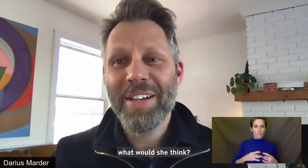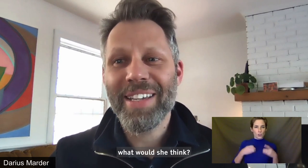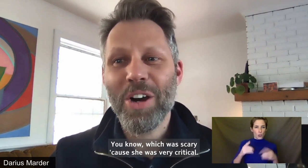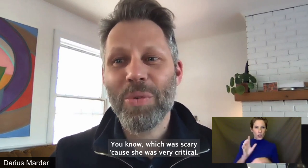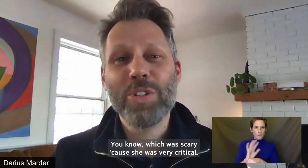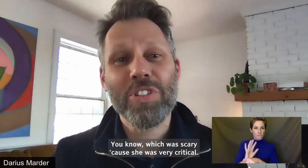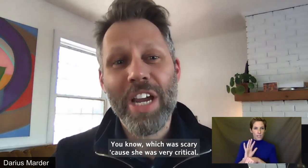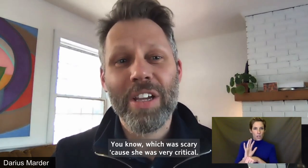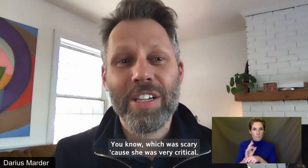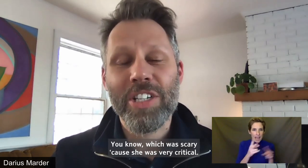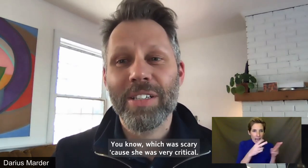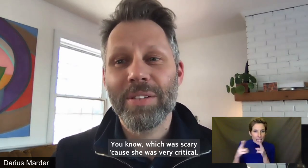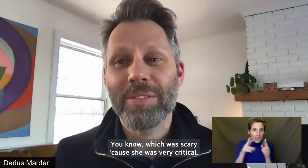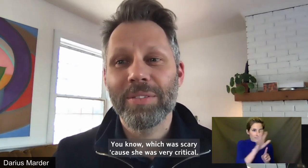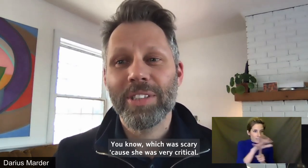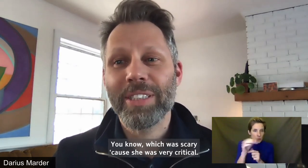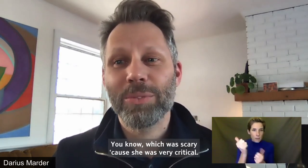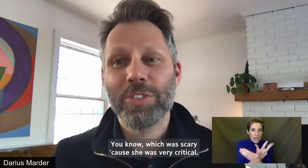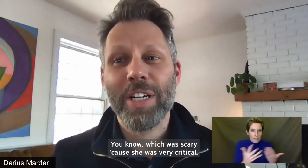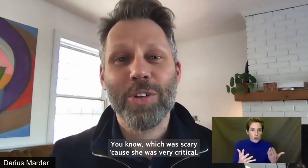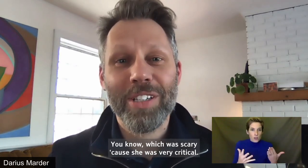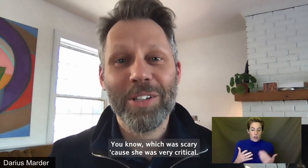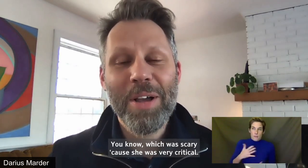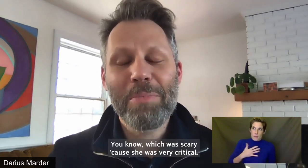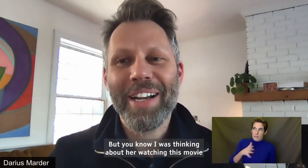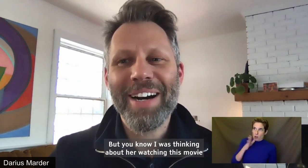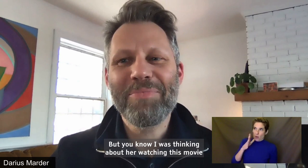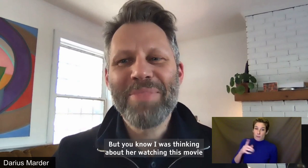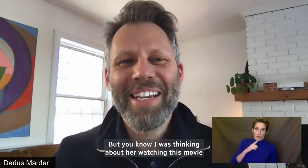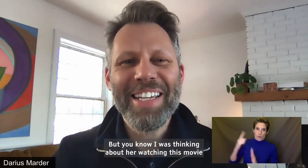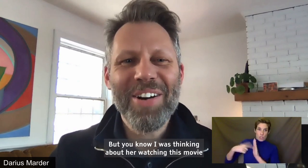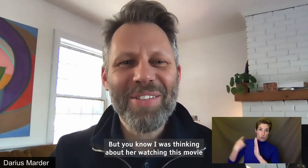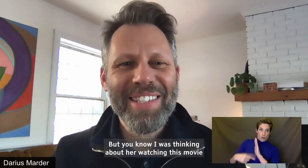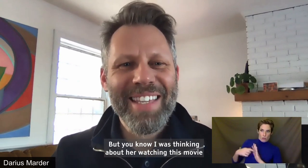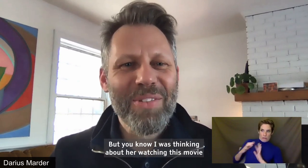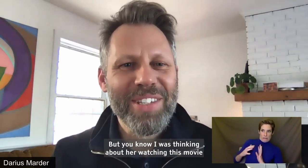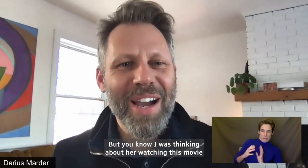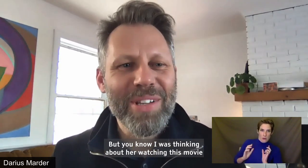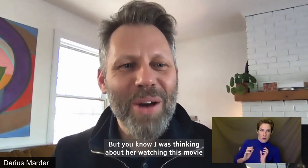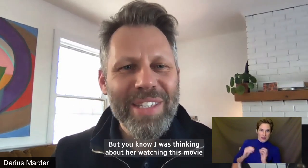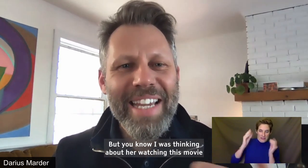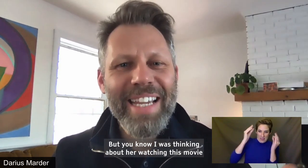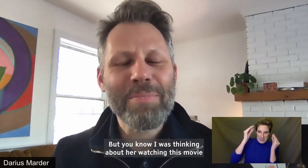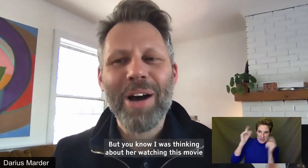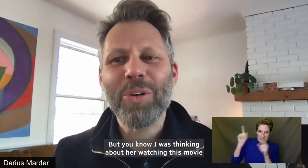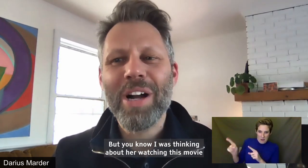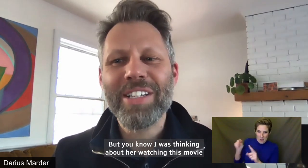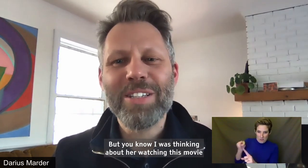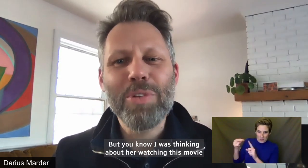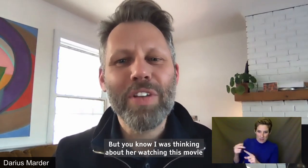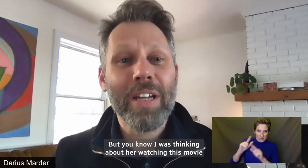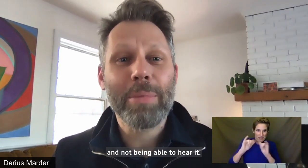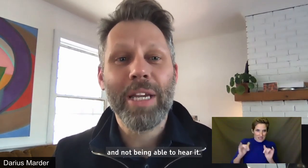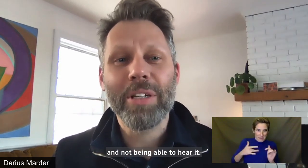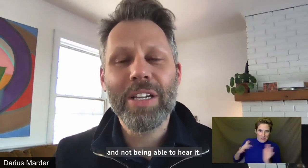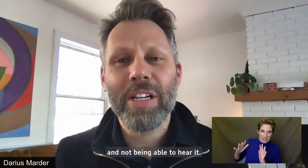think? You know, which was scary because she was very critical. But you know, I was thinking about her watching